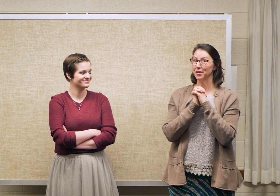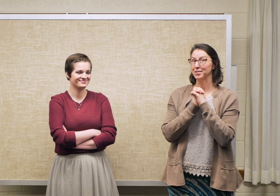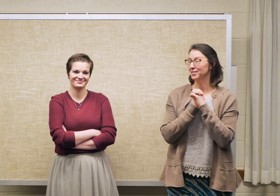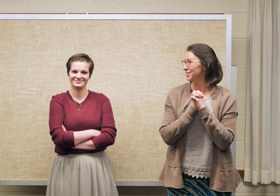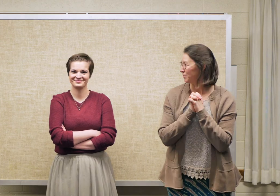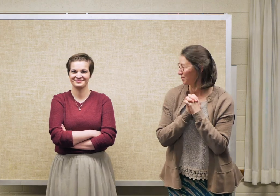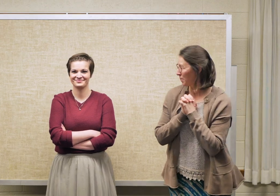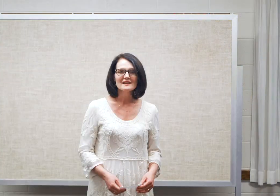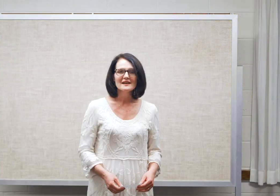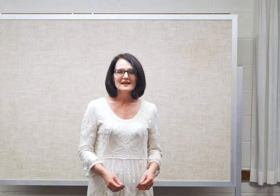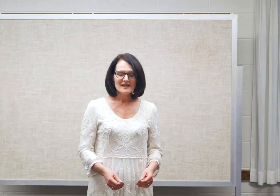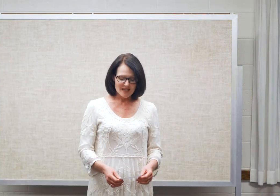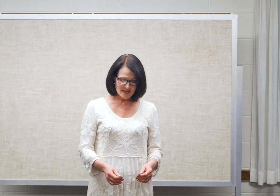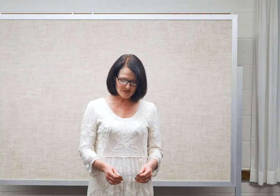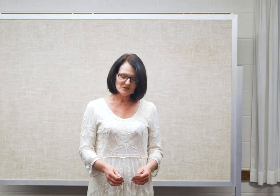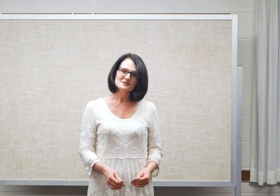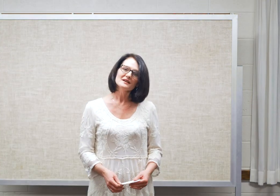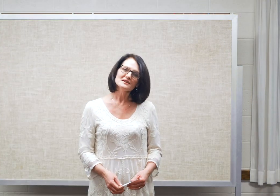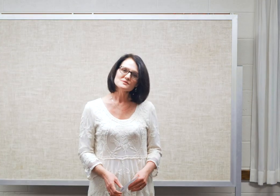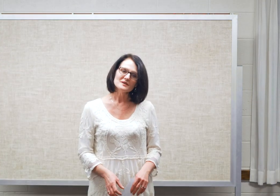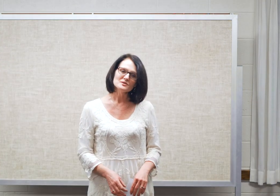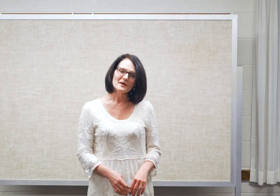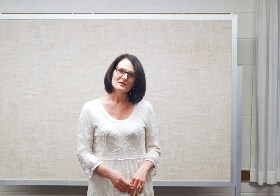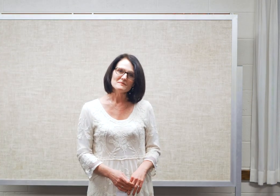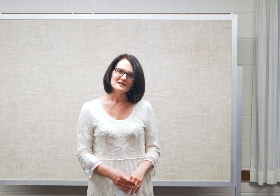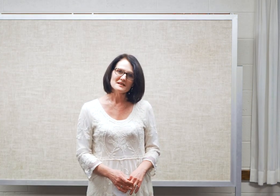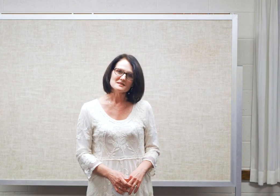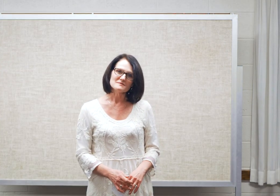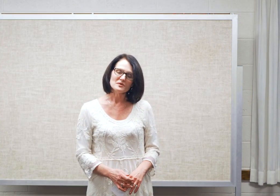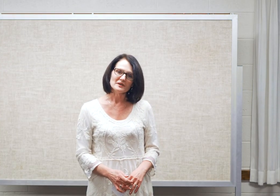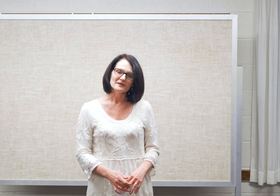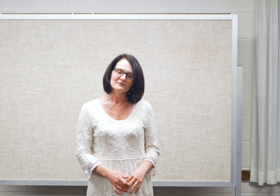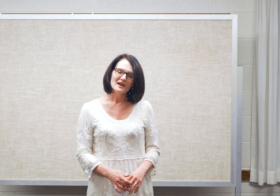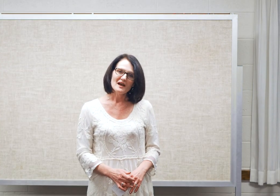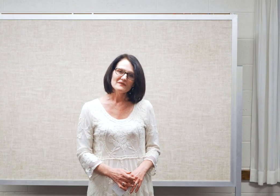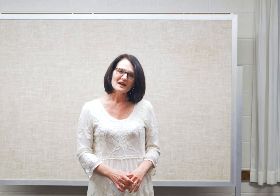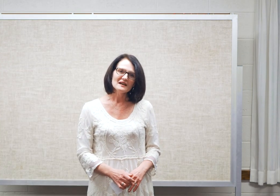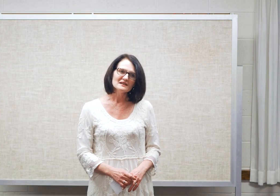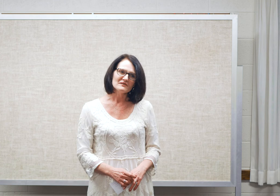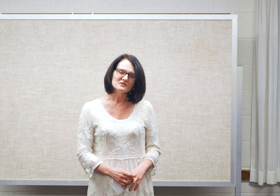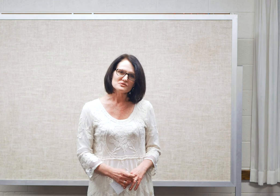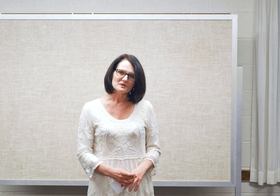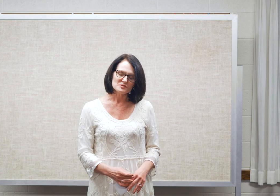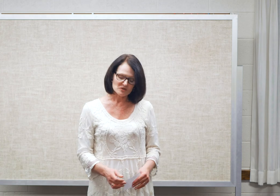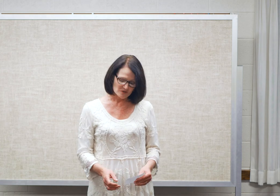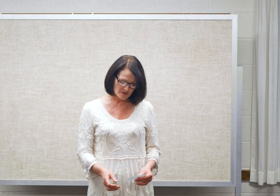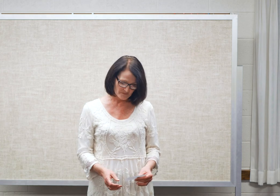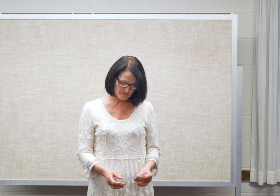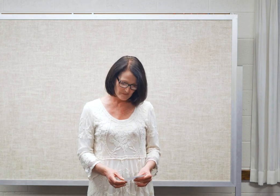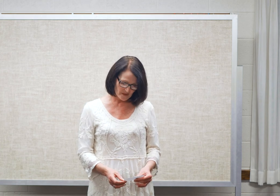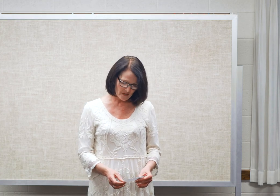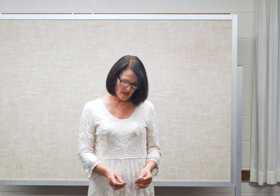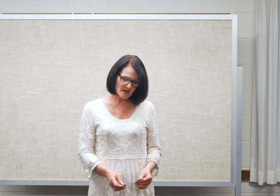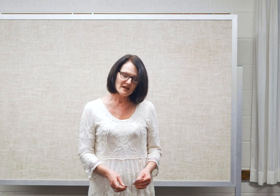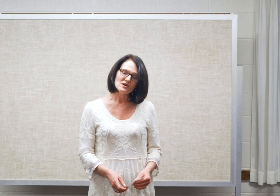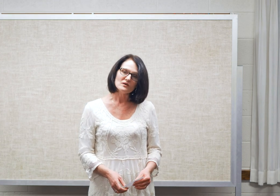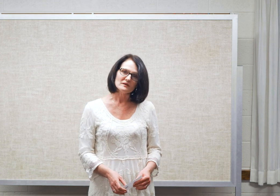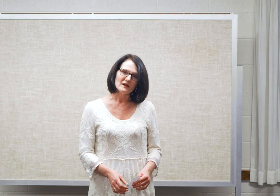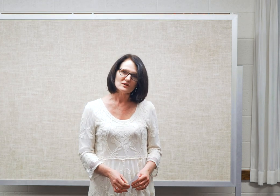us. In closing, I just want to bear you my testimony that I love the scriptures. And I know that they are